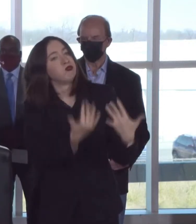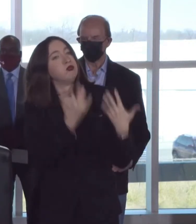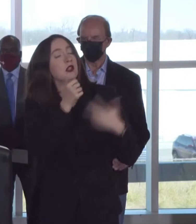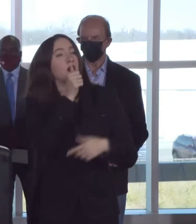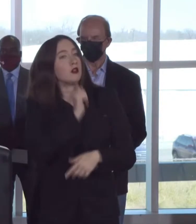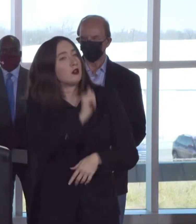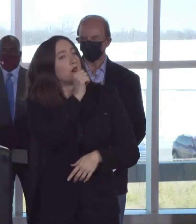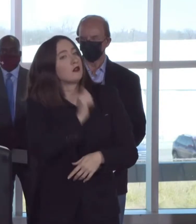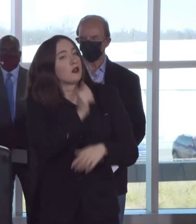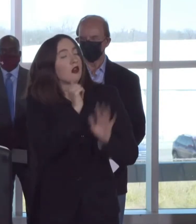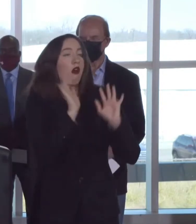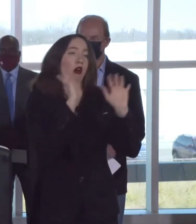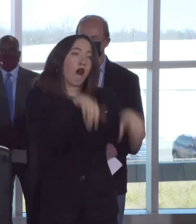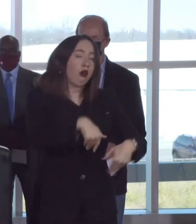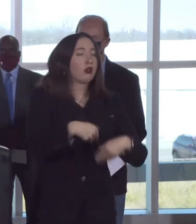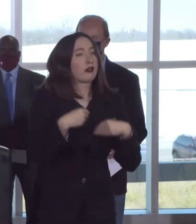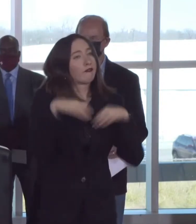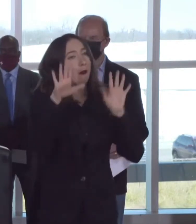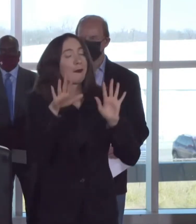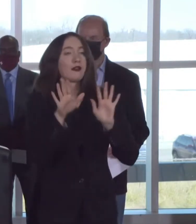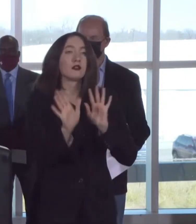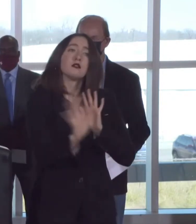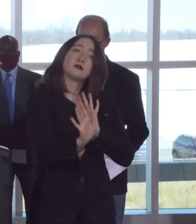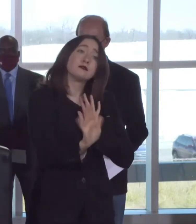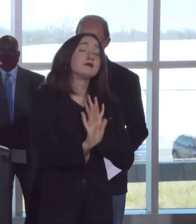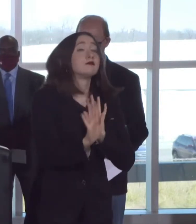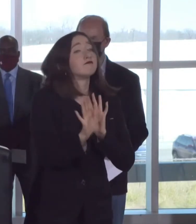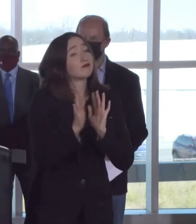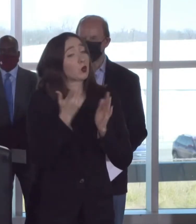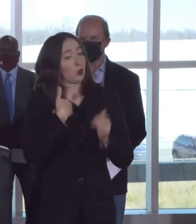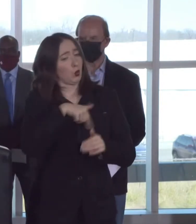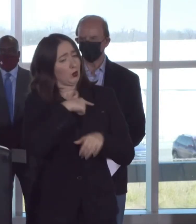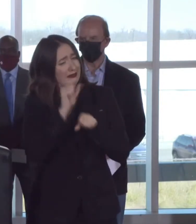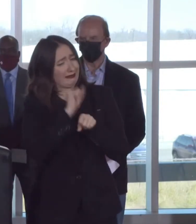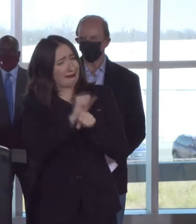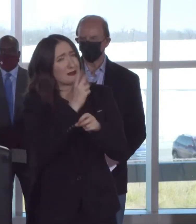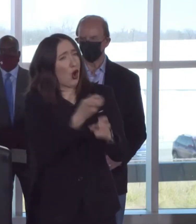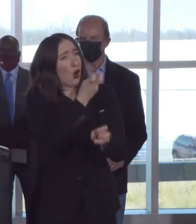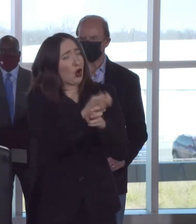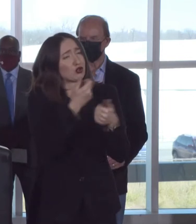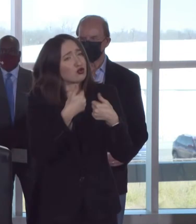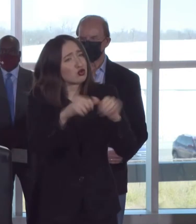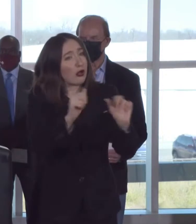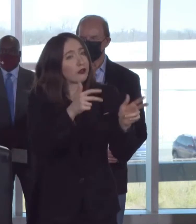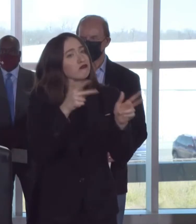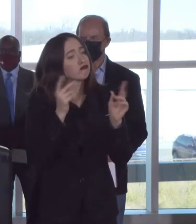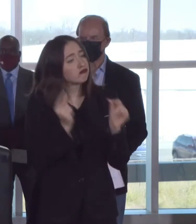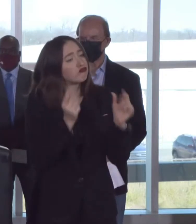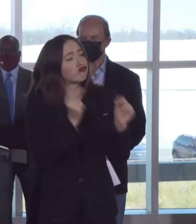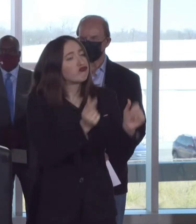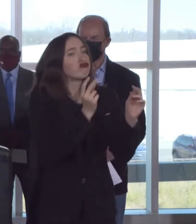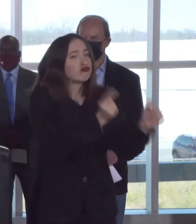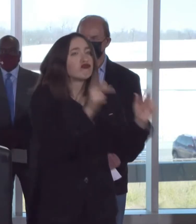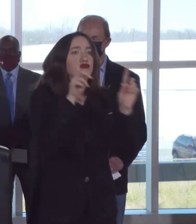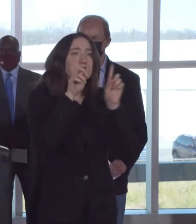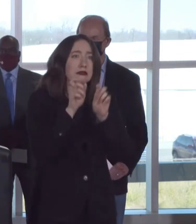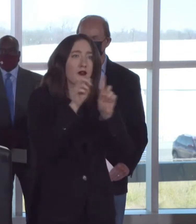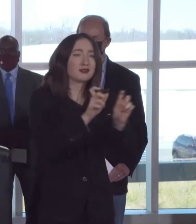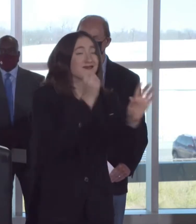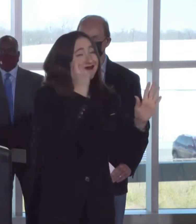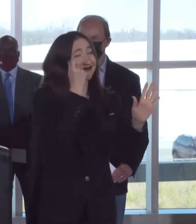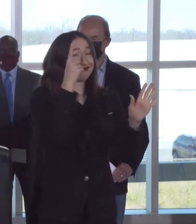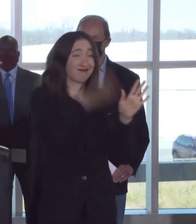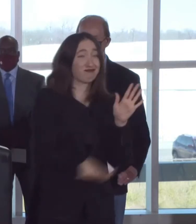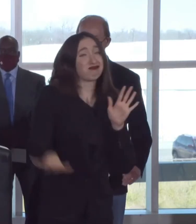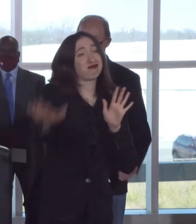all that we can to help alleviate those challenges, and please know that these are experienced challenges everywhere in our